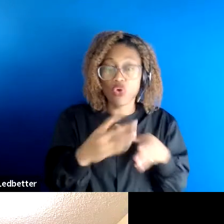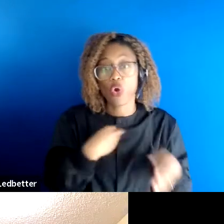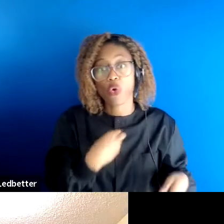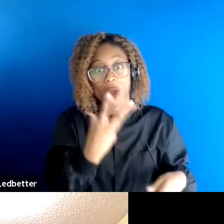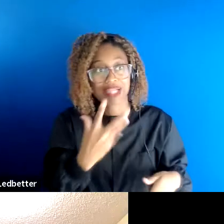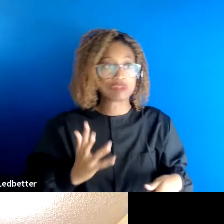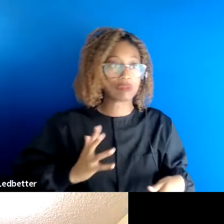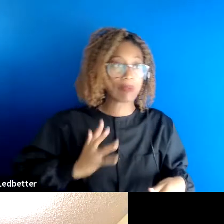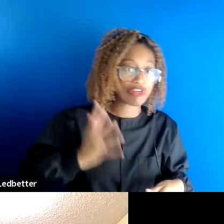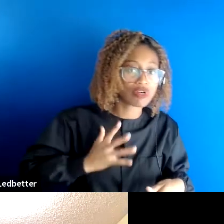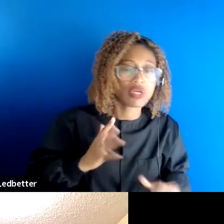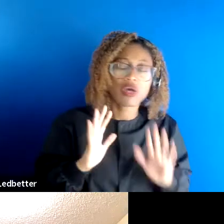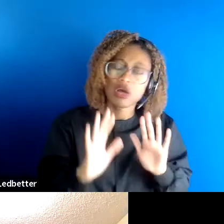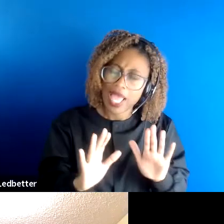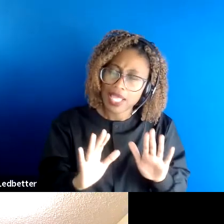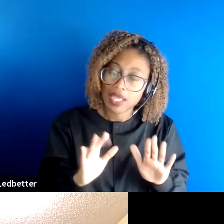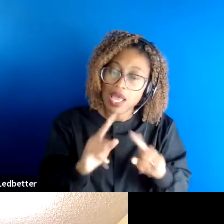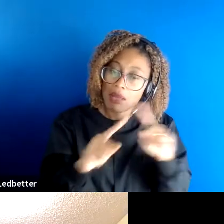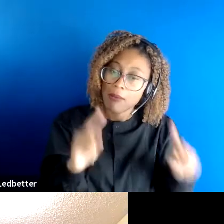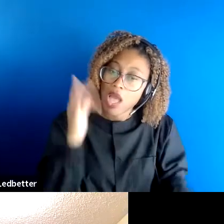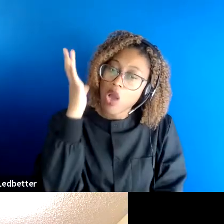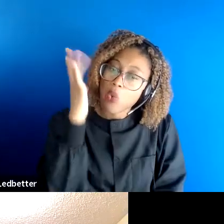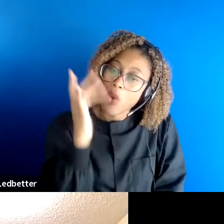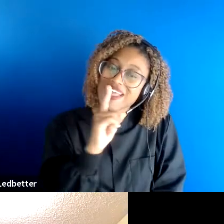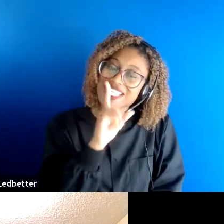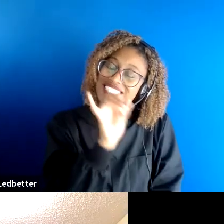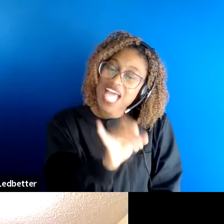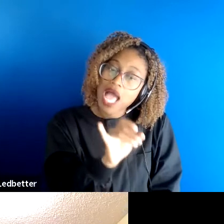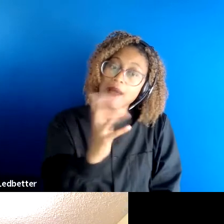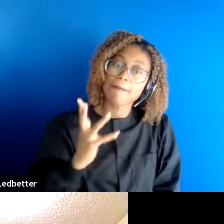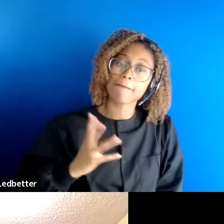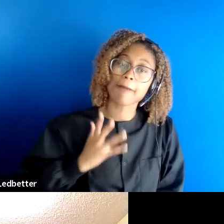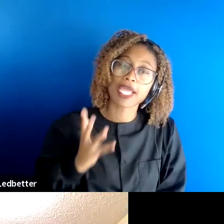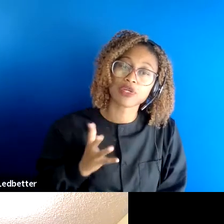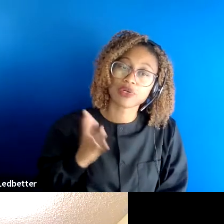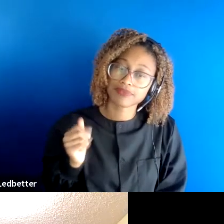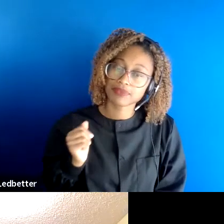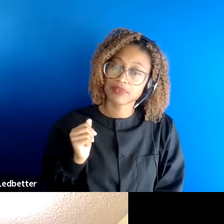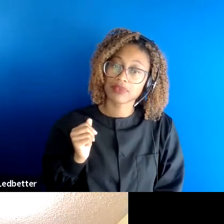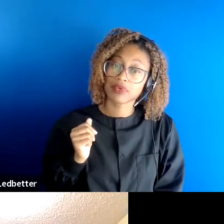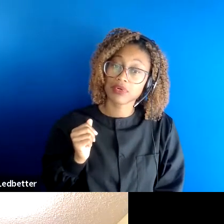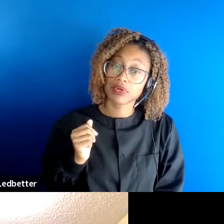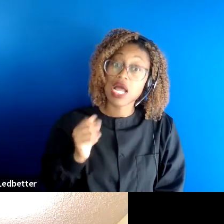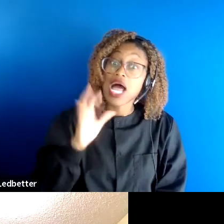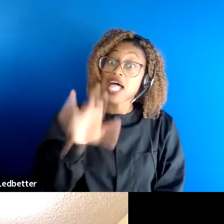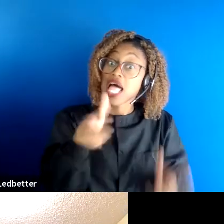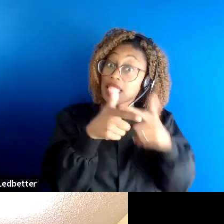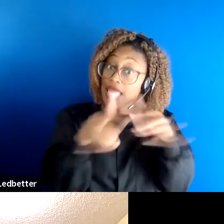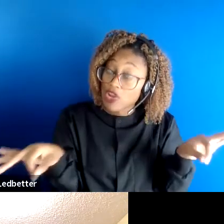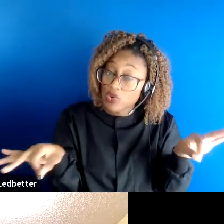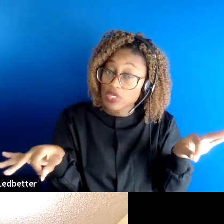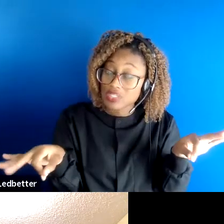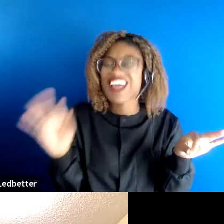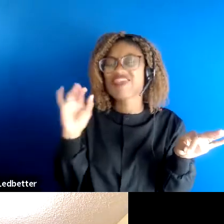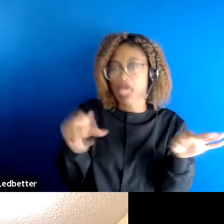manners, then think like, but why is this what we see as mannerly? Why is this language what we consider